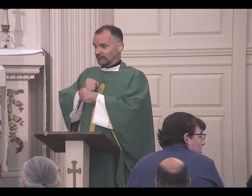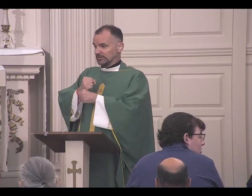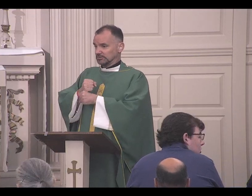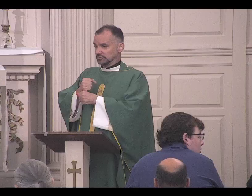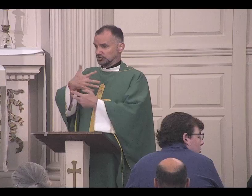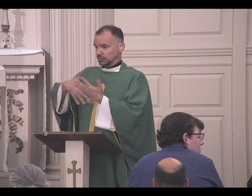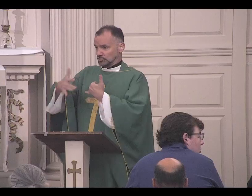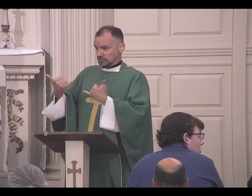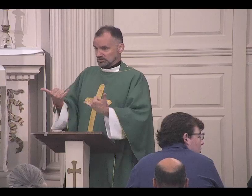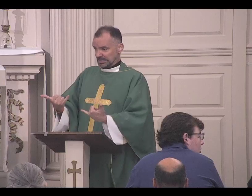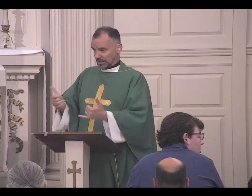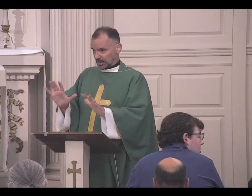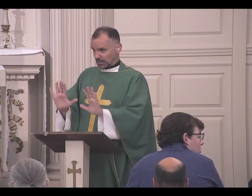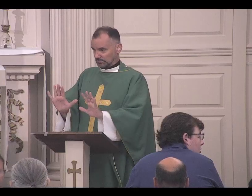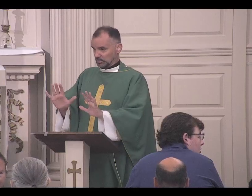I'm sorry we don't have any